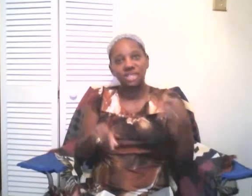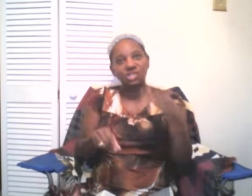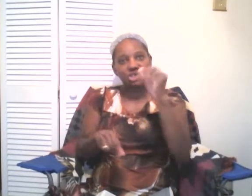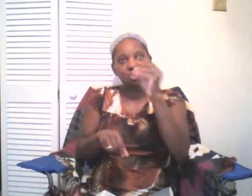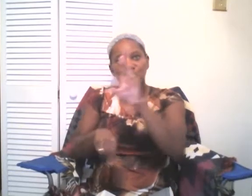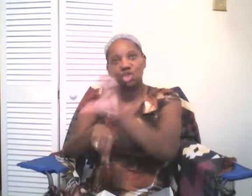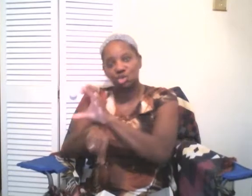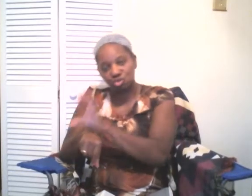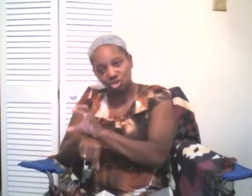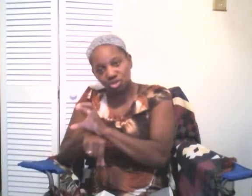religion or church.